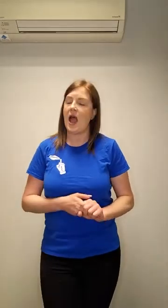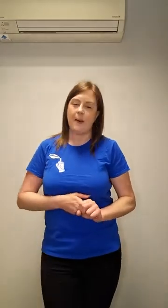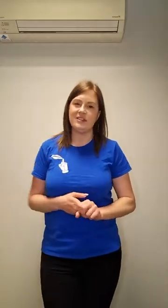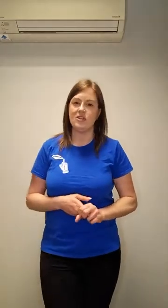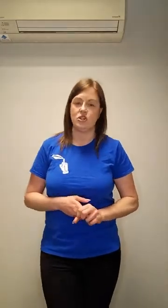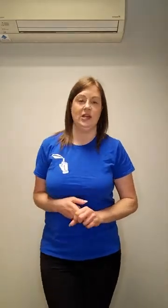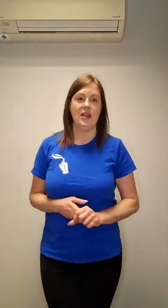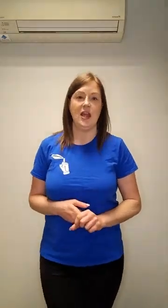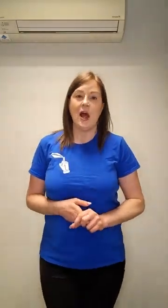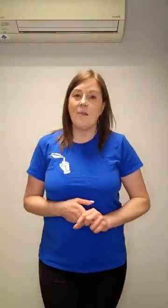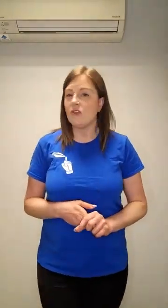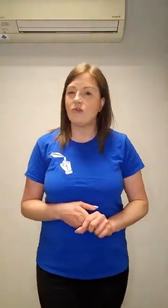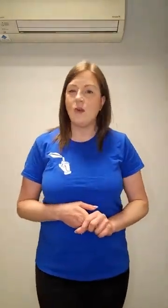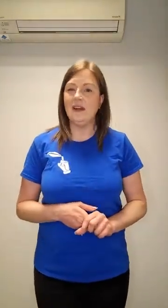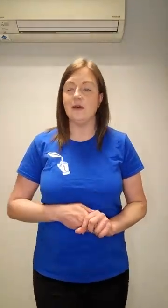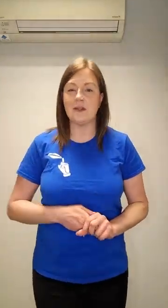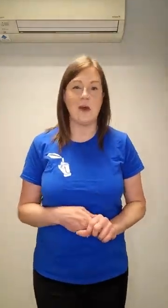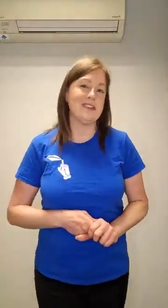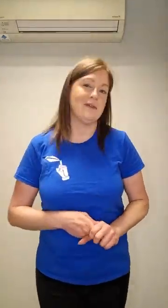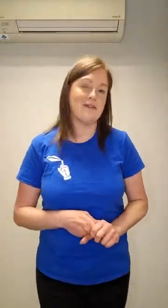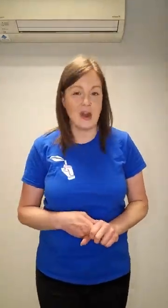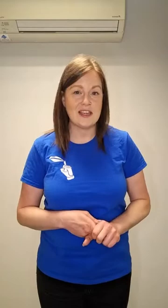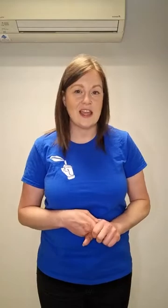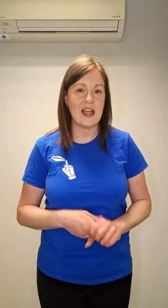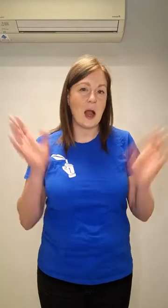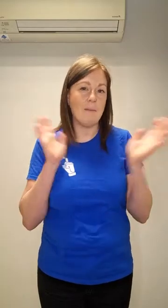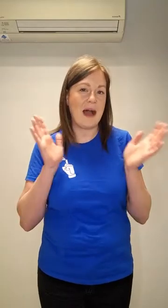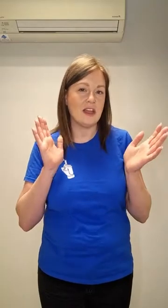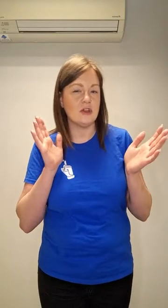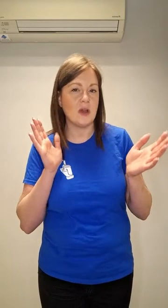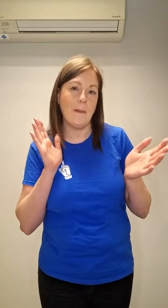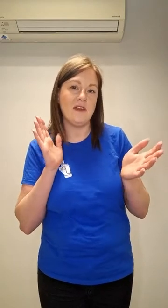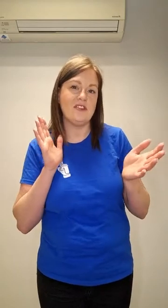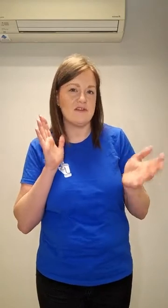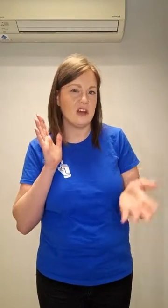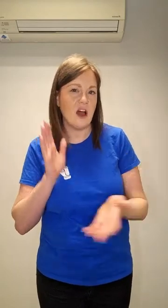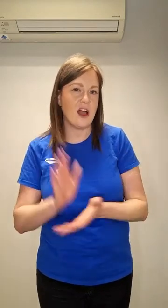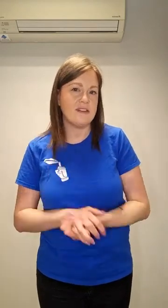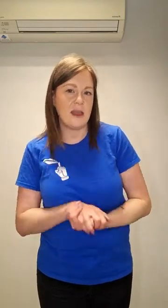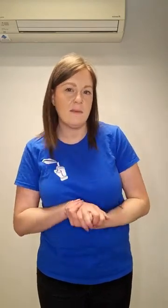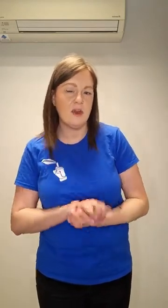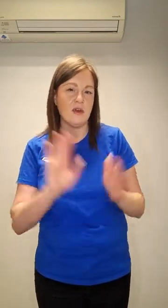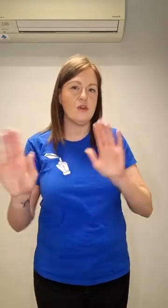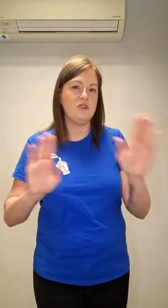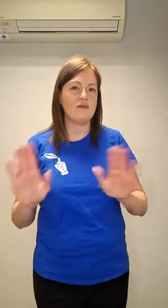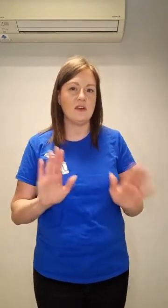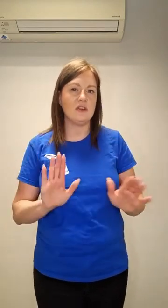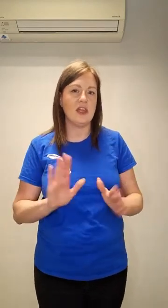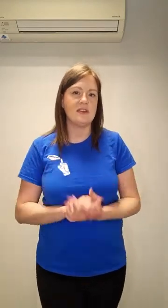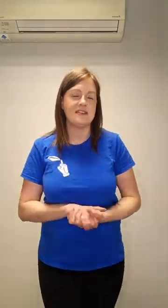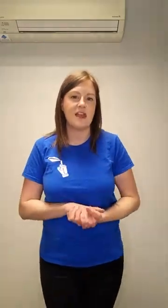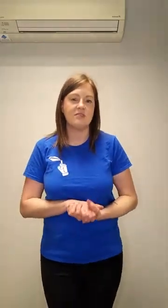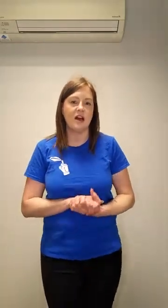And potentially I might throw in a little surprise on Friday and come back and do a couple of different lives, maybe on a few different things at the same